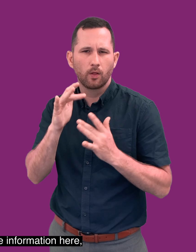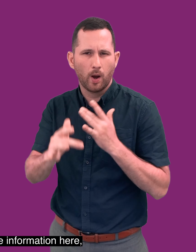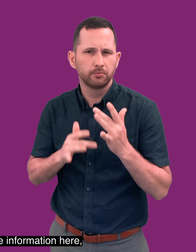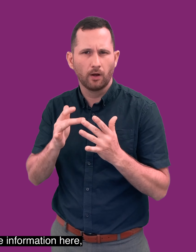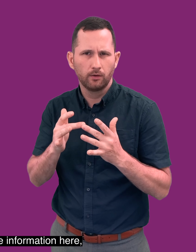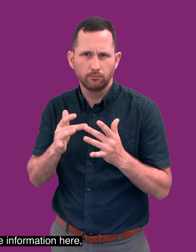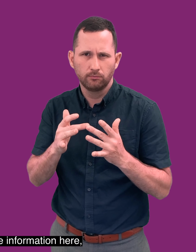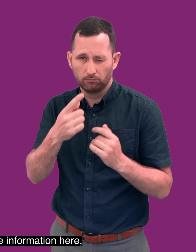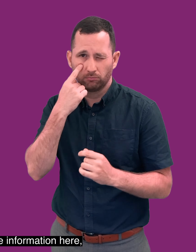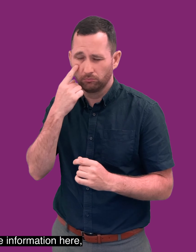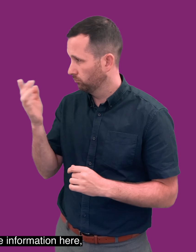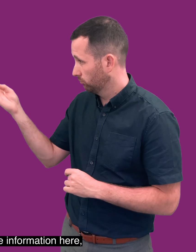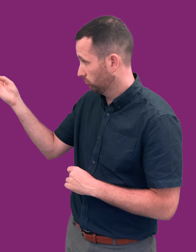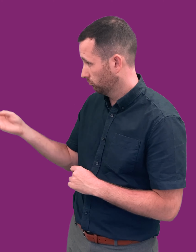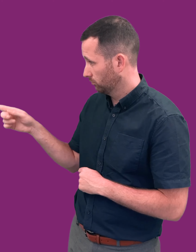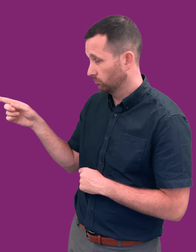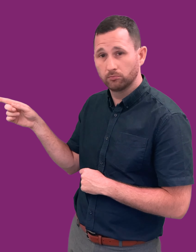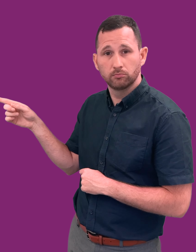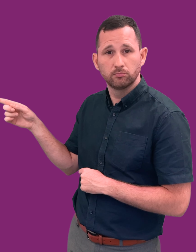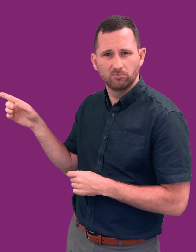some information here.